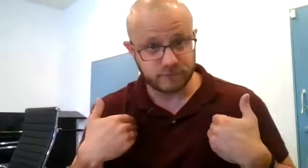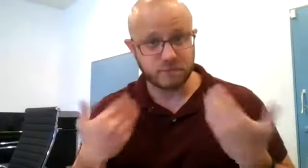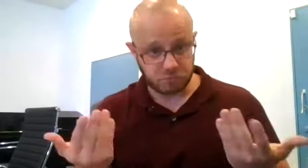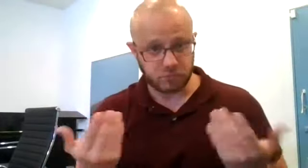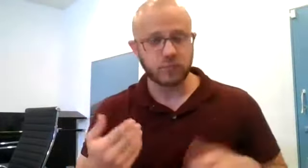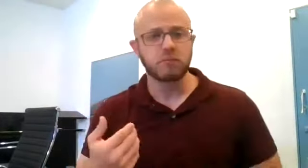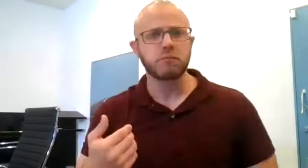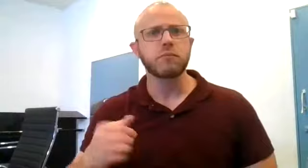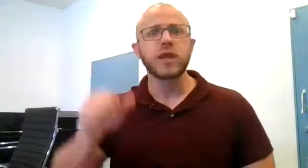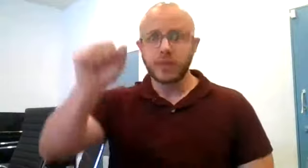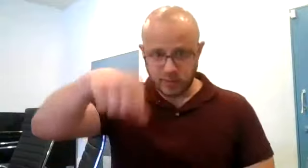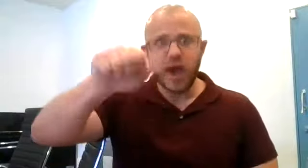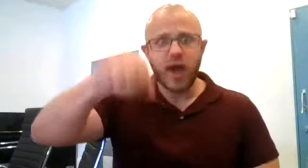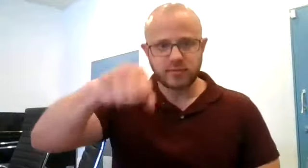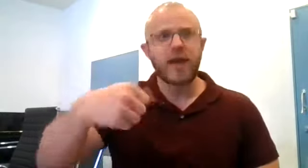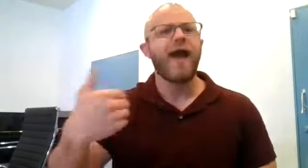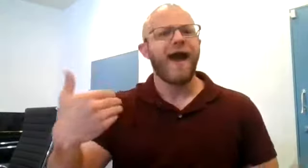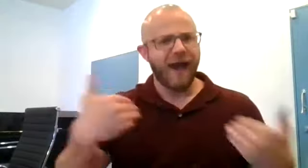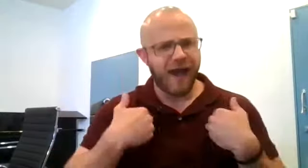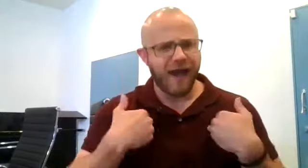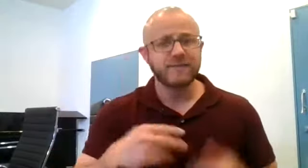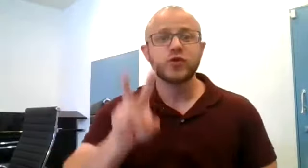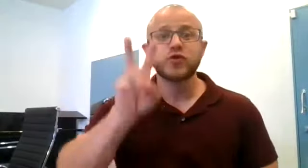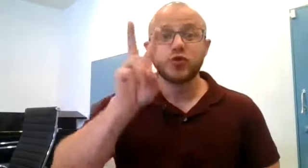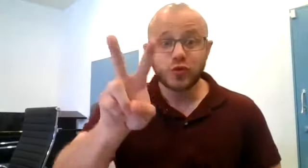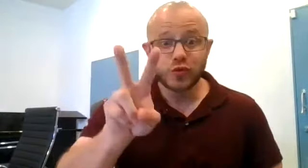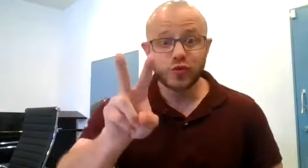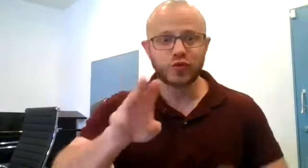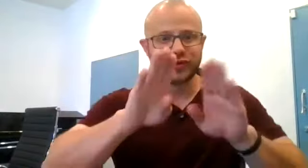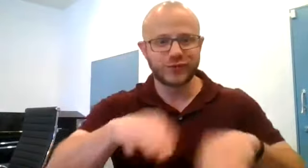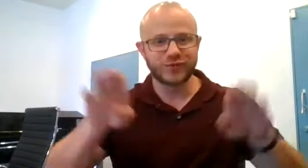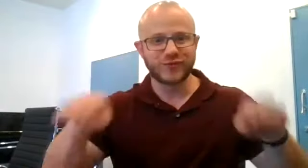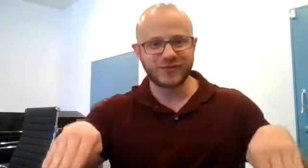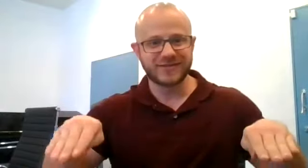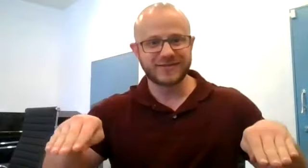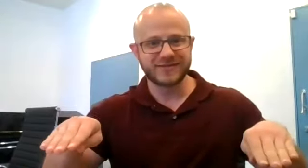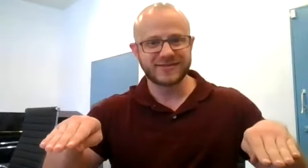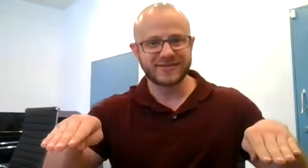You can say, yes, I have 2 children.